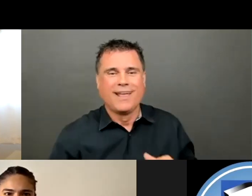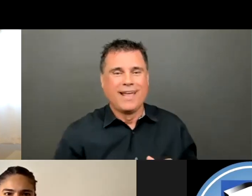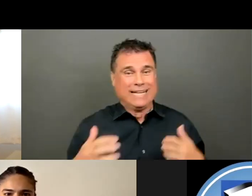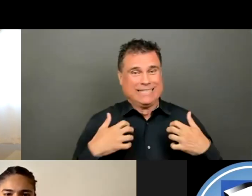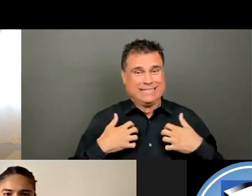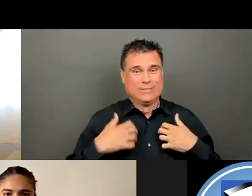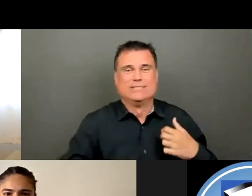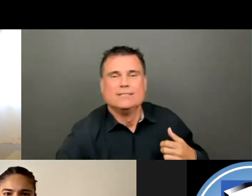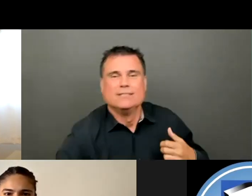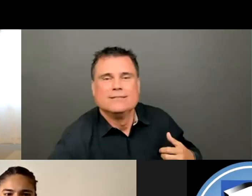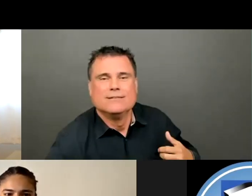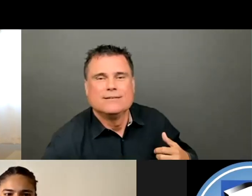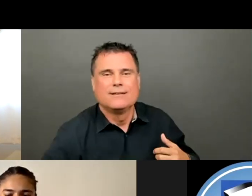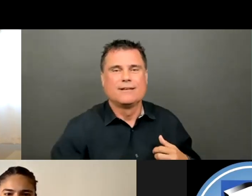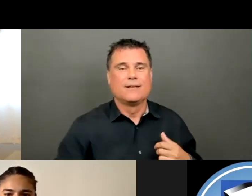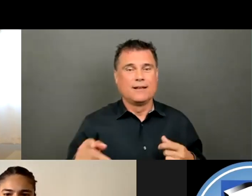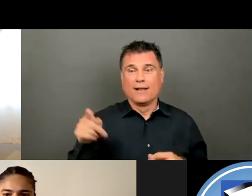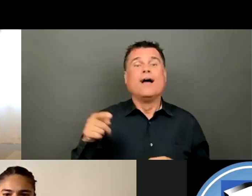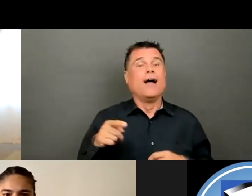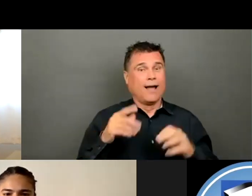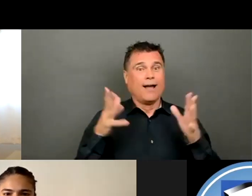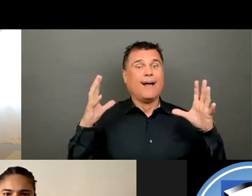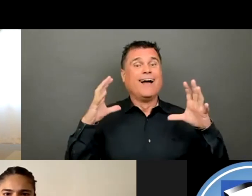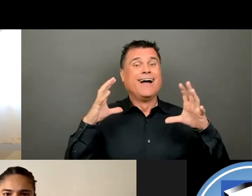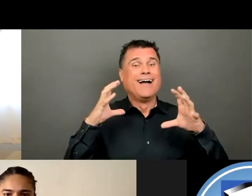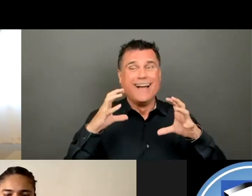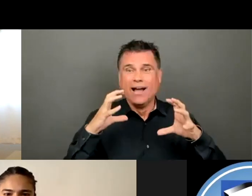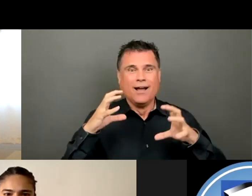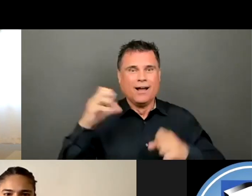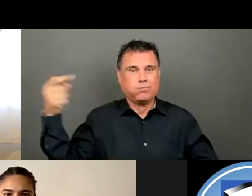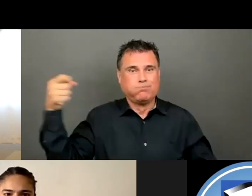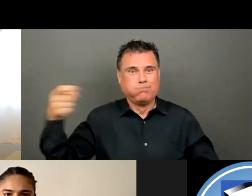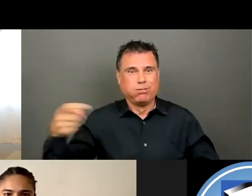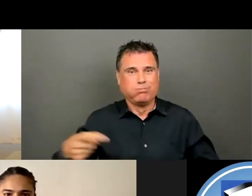Arūnas, anything to add? No, nothing from my side. Nigel?